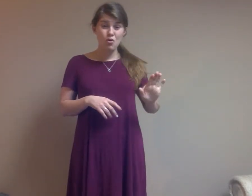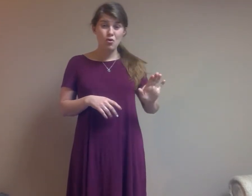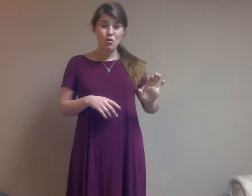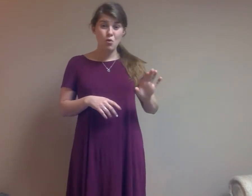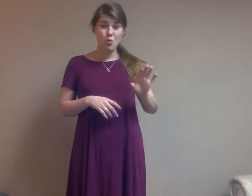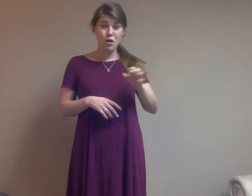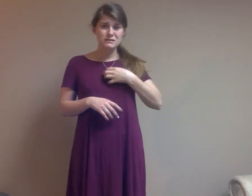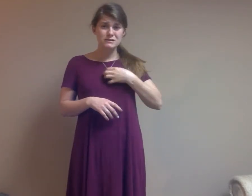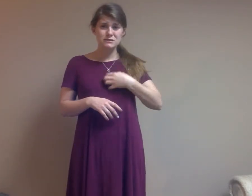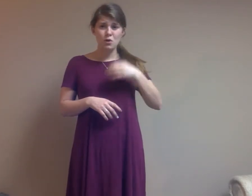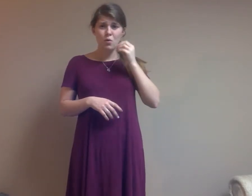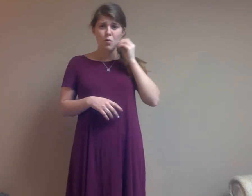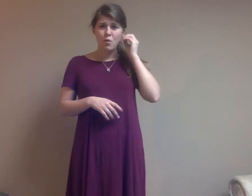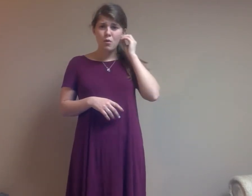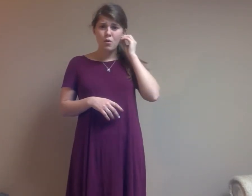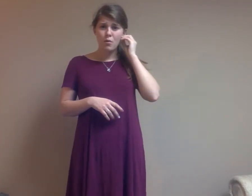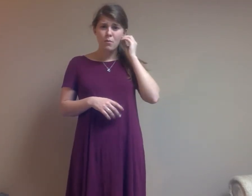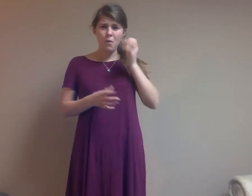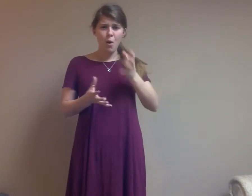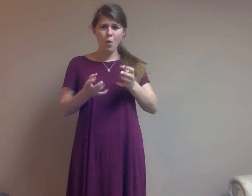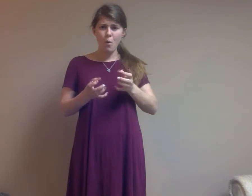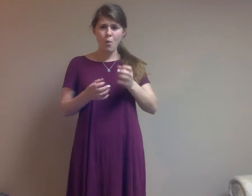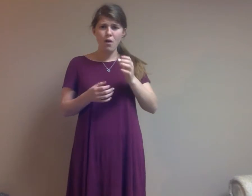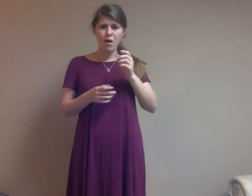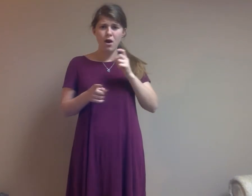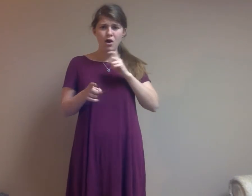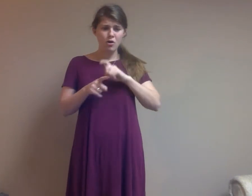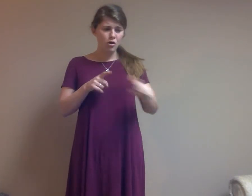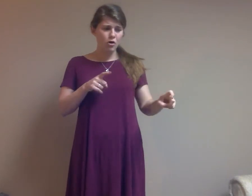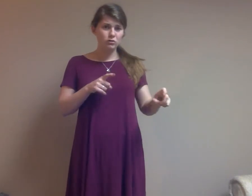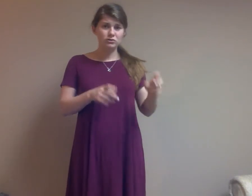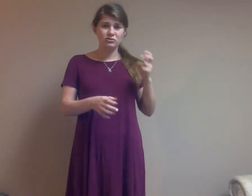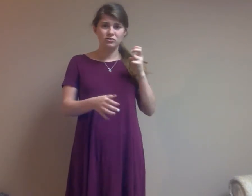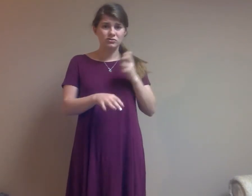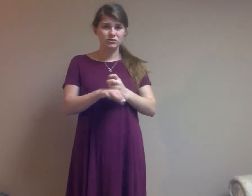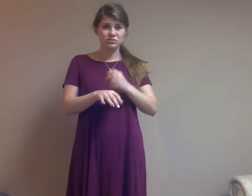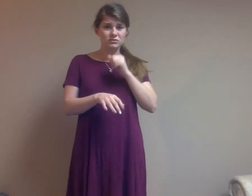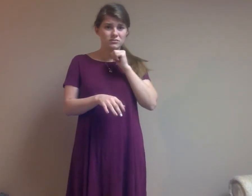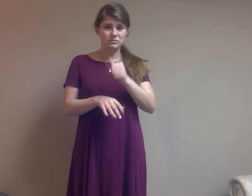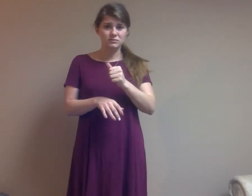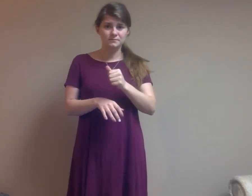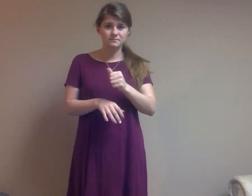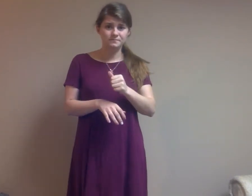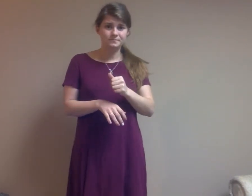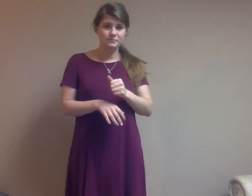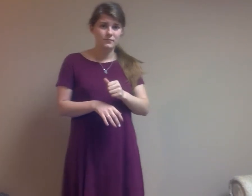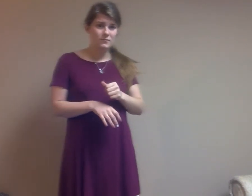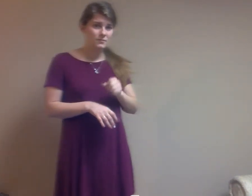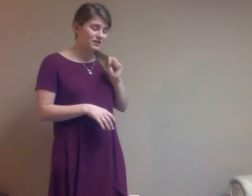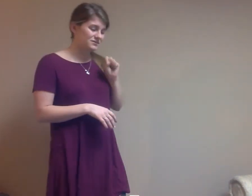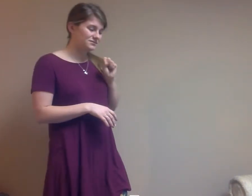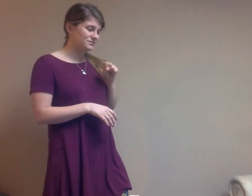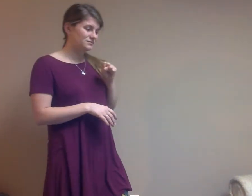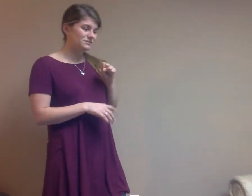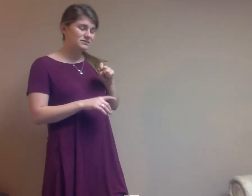wondering what they're doing. We've never not spoken to them. And I wondered if it's been explained to them, like, why we're not ringing. And